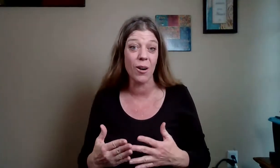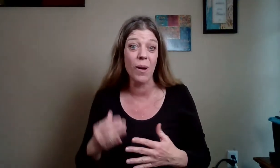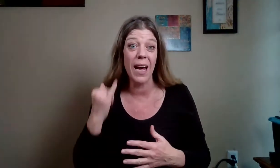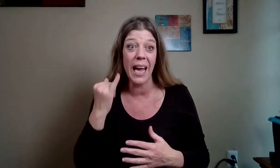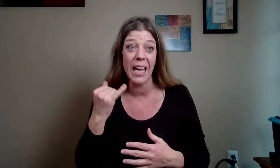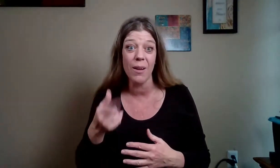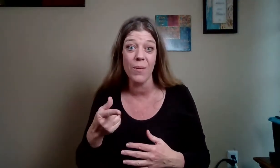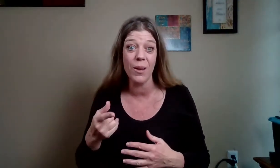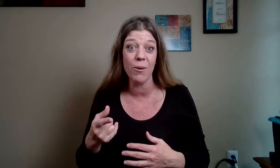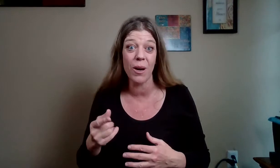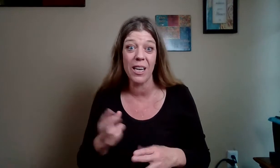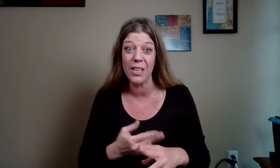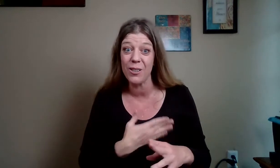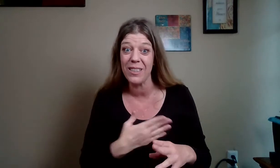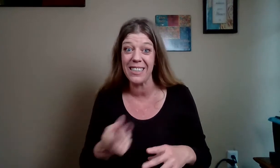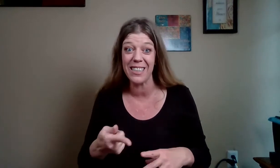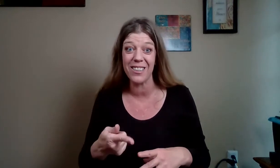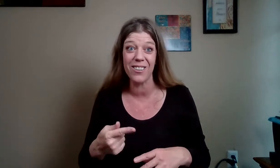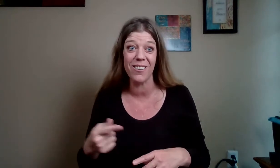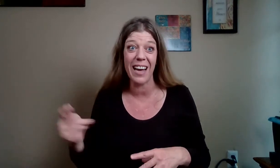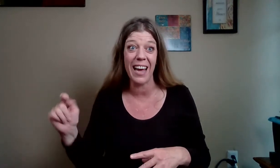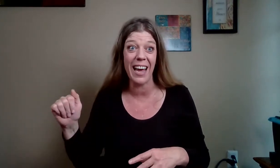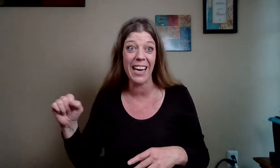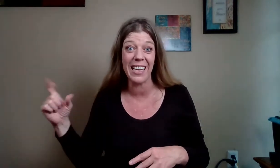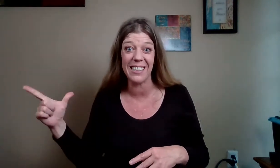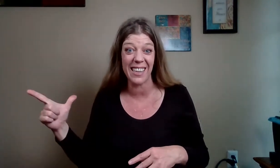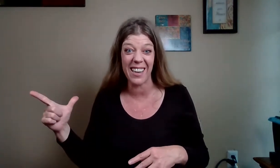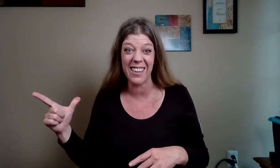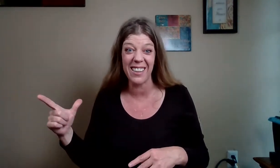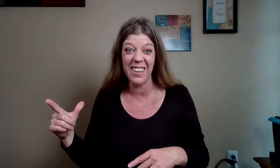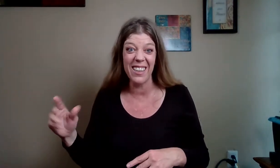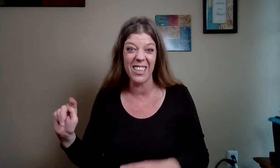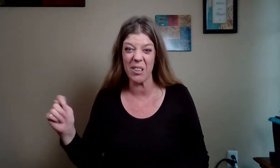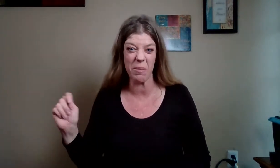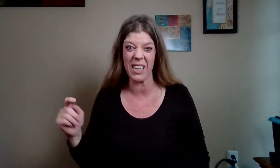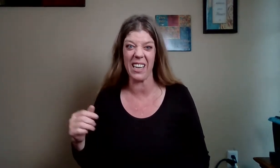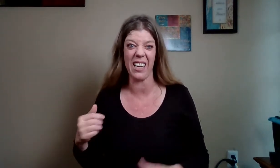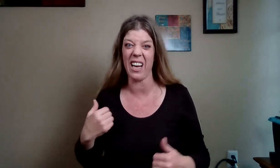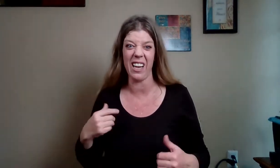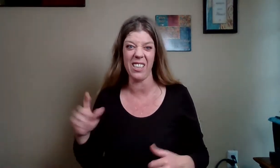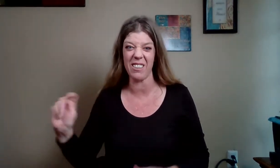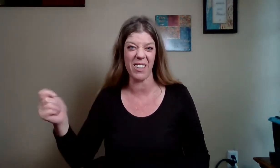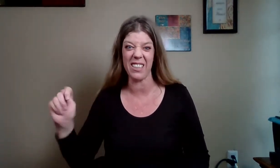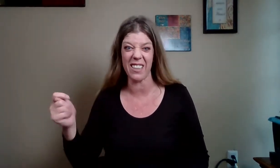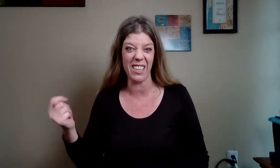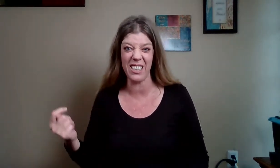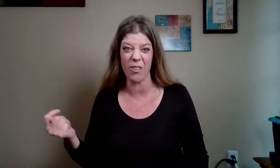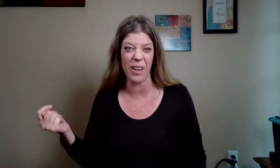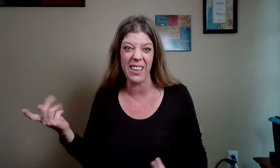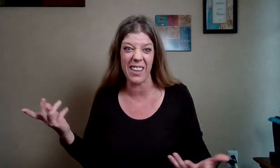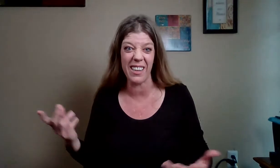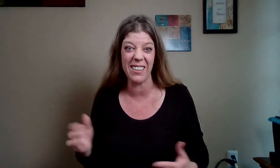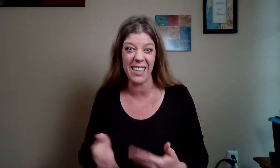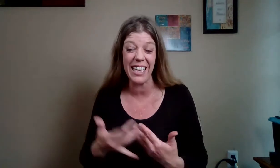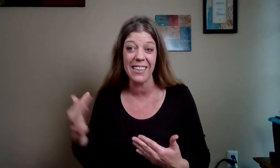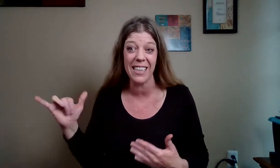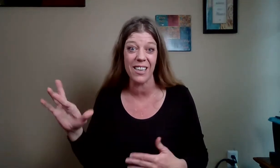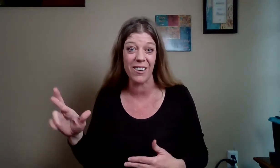So if you are used to ASL, you're going to be like, I just want to sign toilet. It's